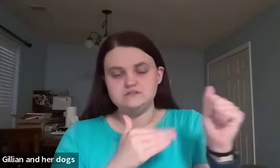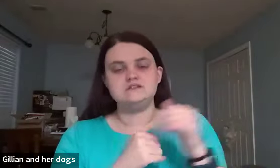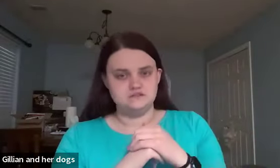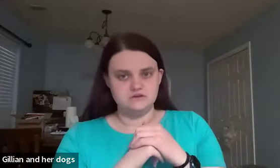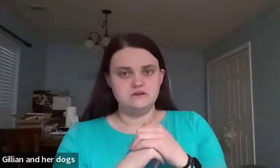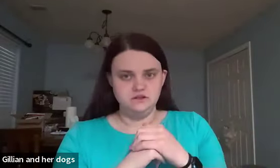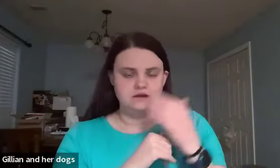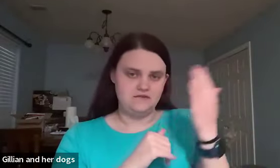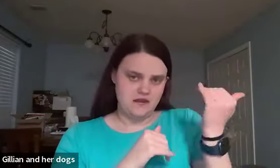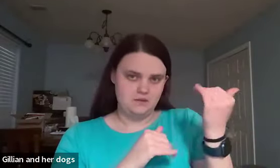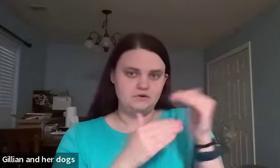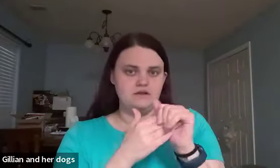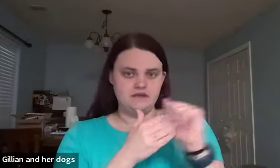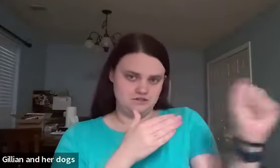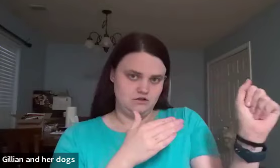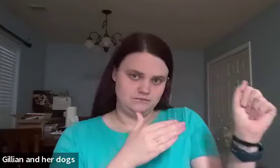$15, that sort of thing, you would add that number and then dollar.